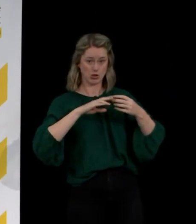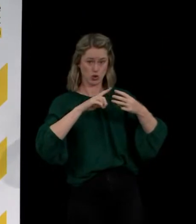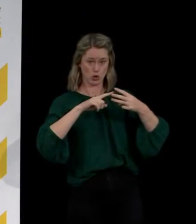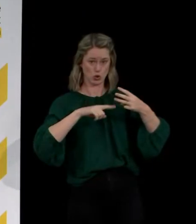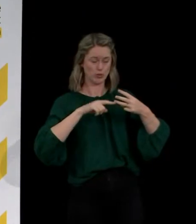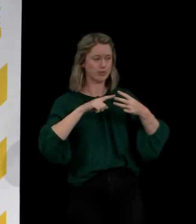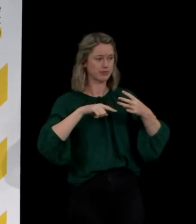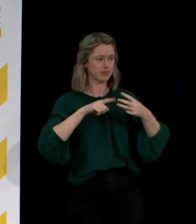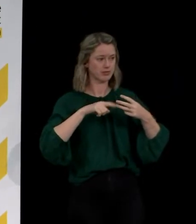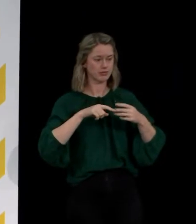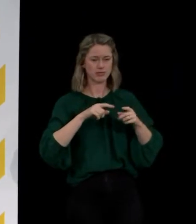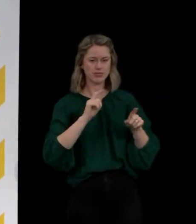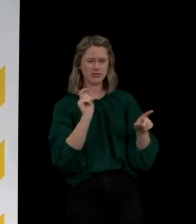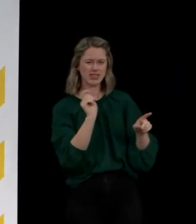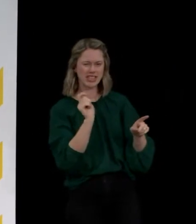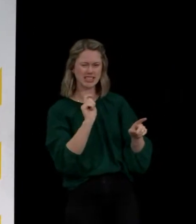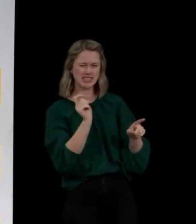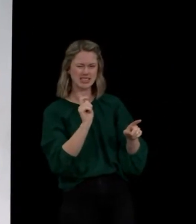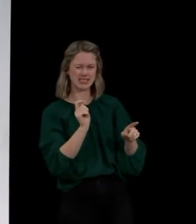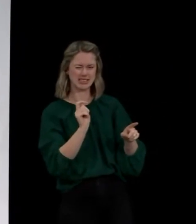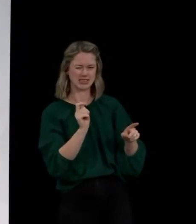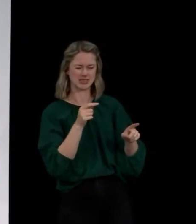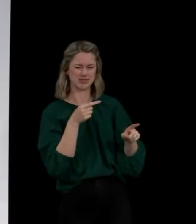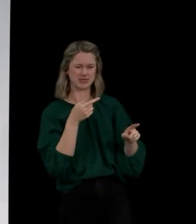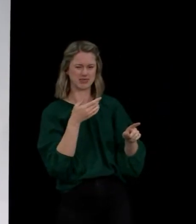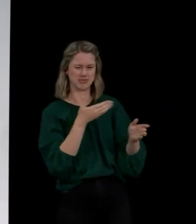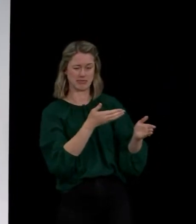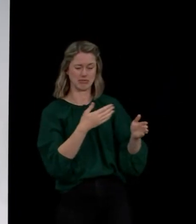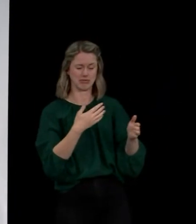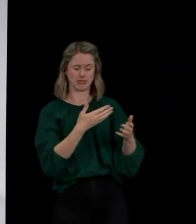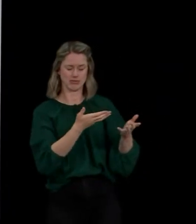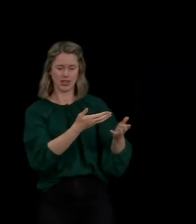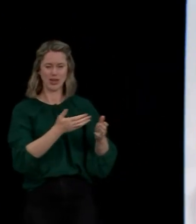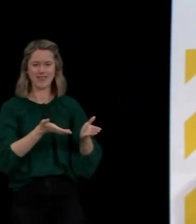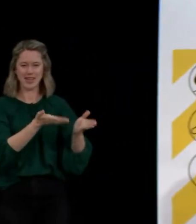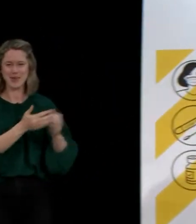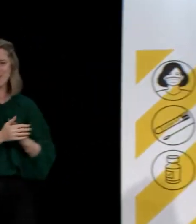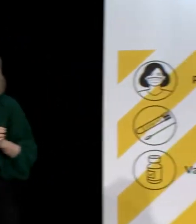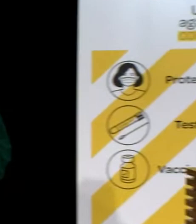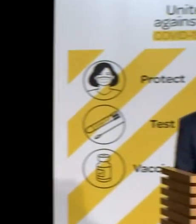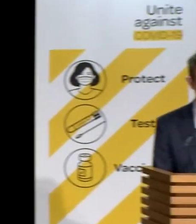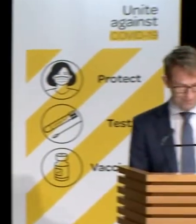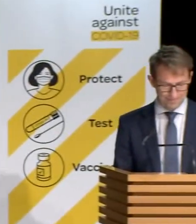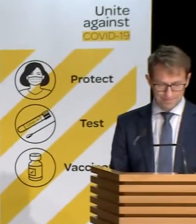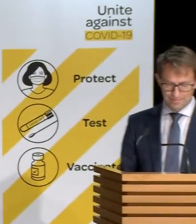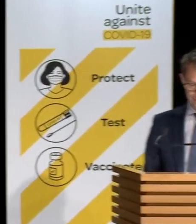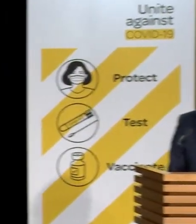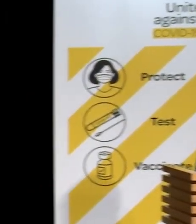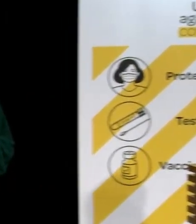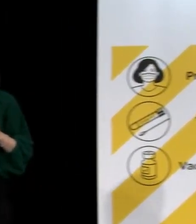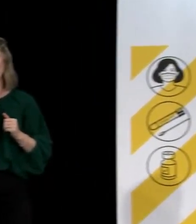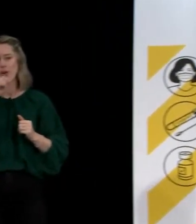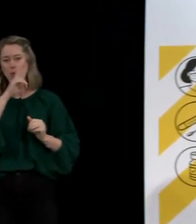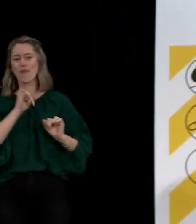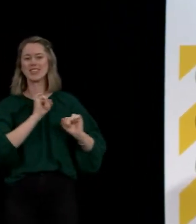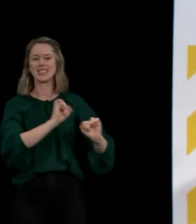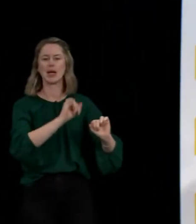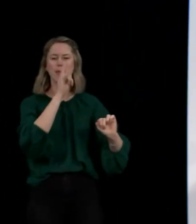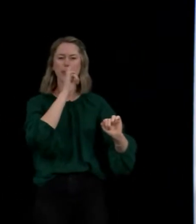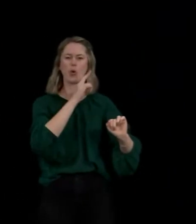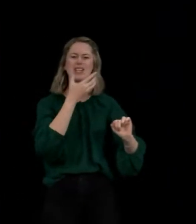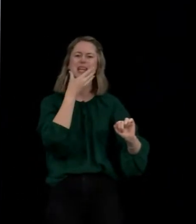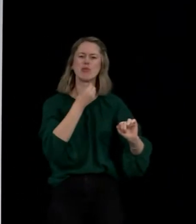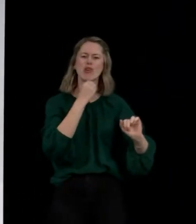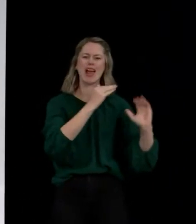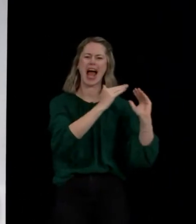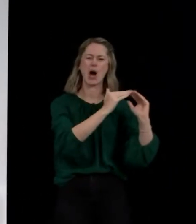the arrangements around the taxi service, I don't have that detail, so I'll leave that one to Dr. Bloomfield. On the transitional housing, the